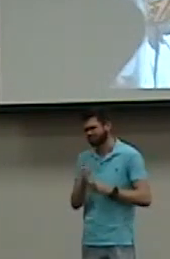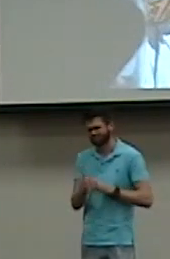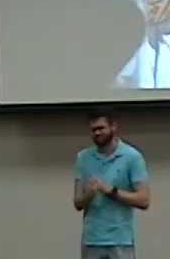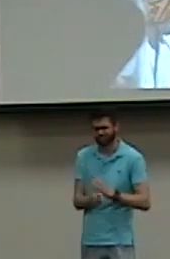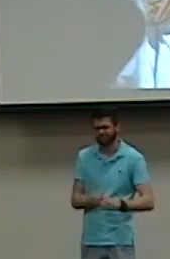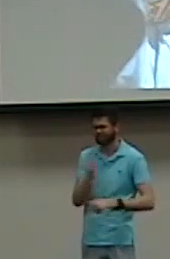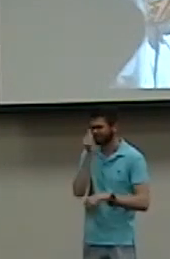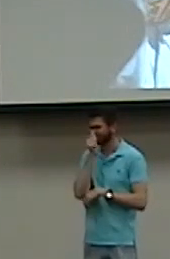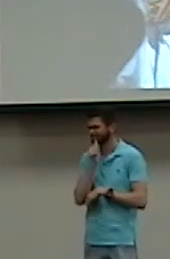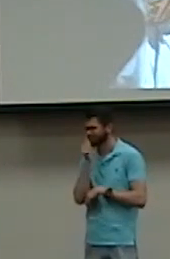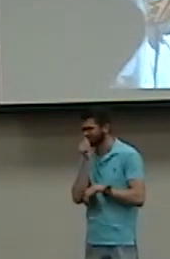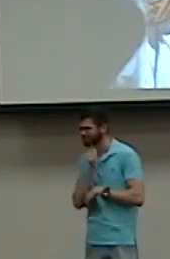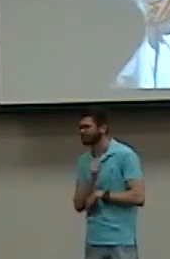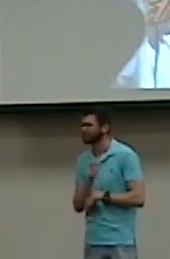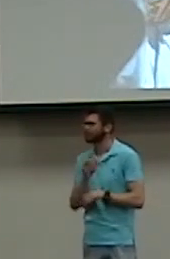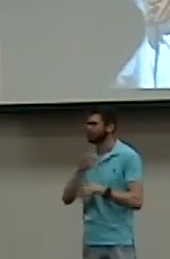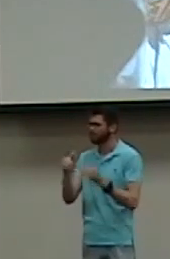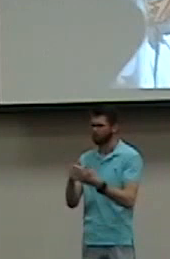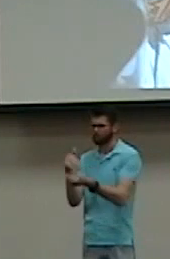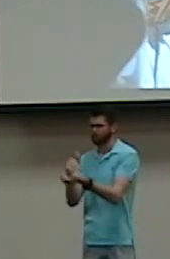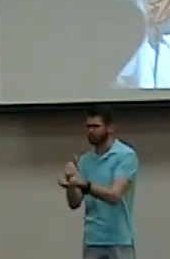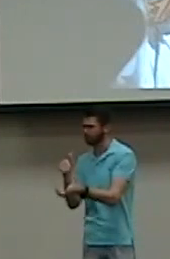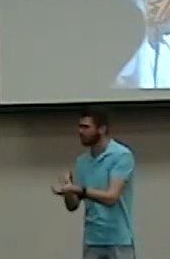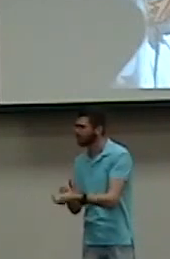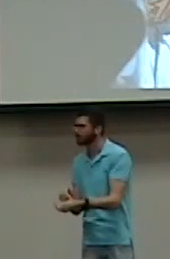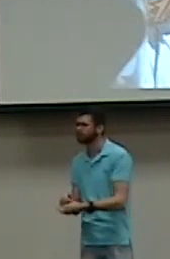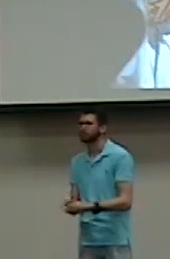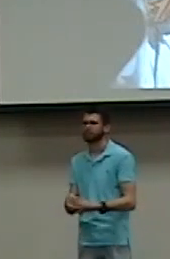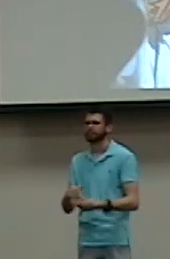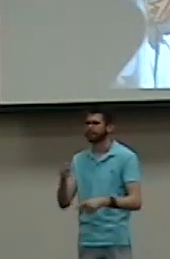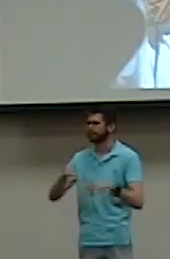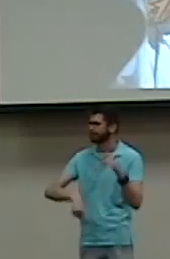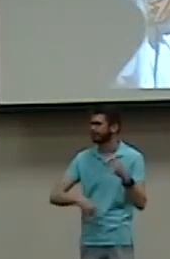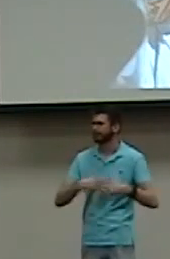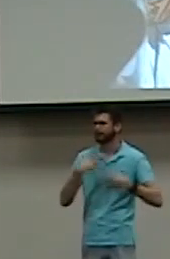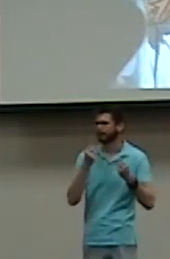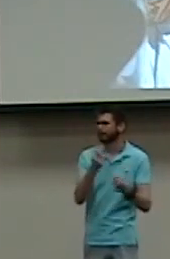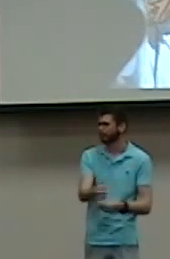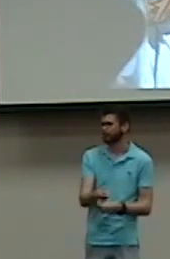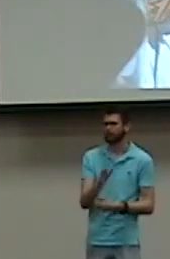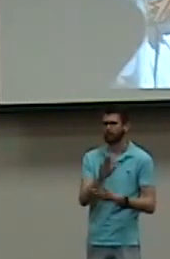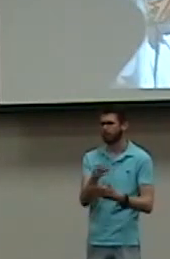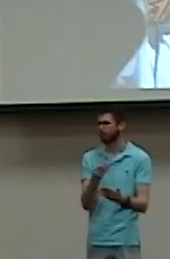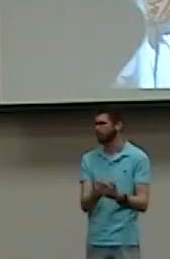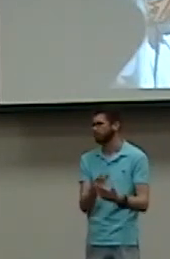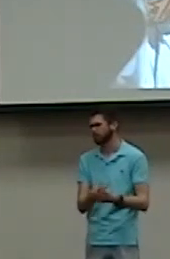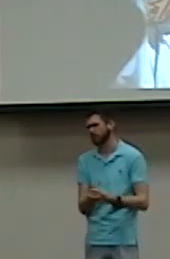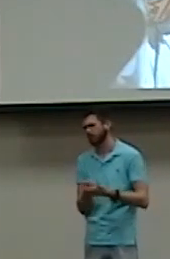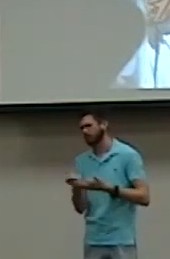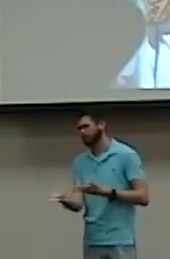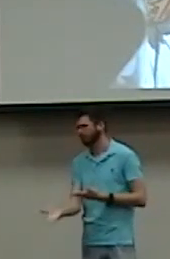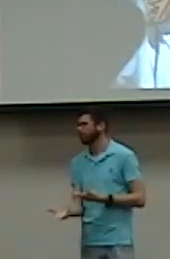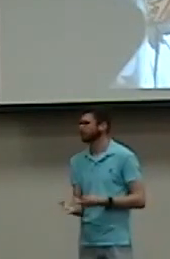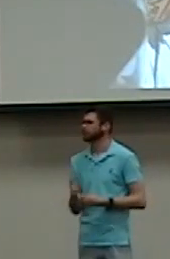how at the hands of the doctors not only has she lost her money, but she has lost her health, and it has become